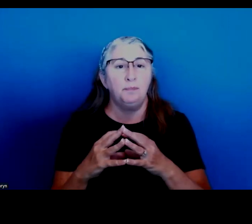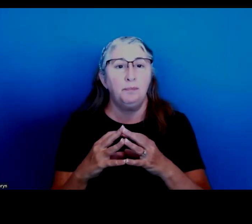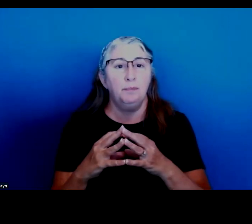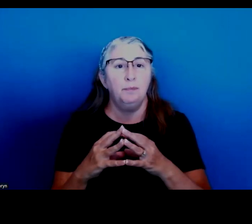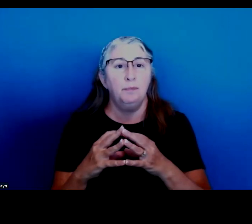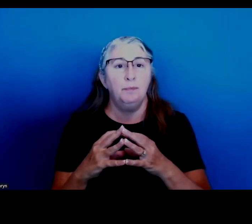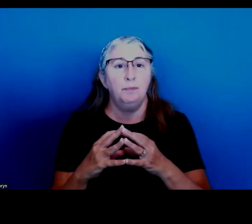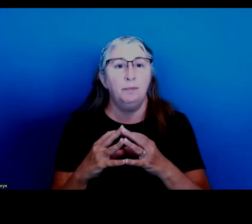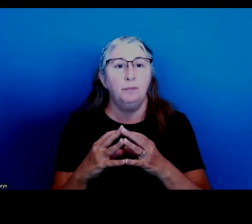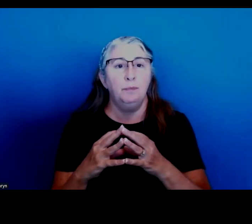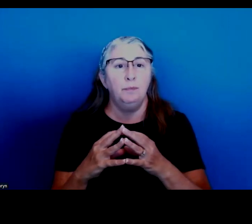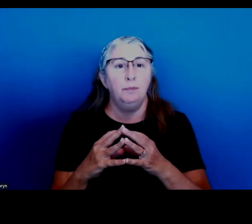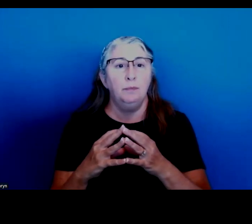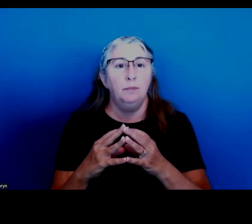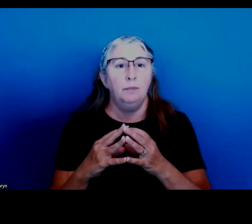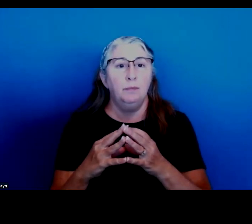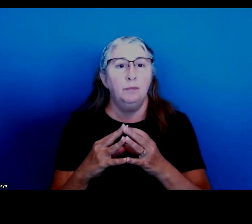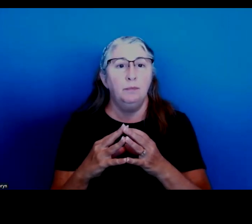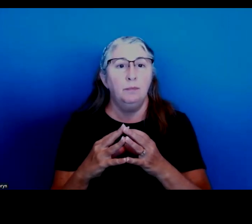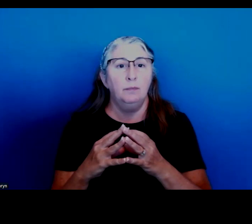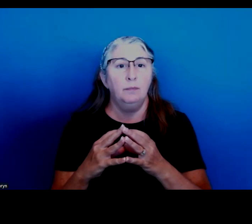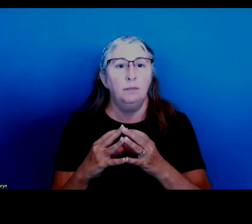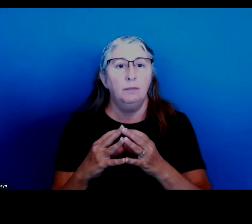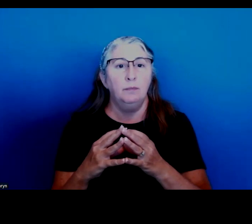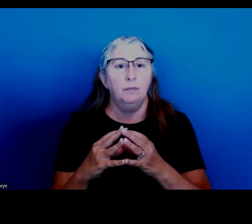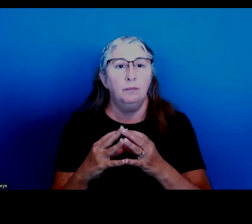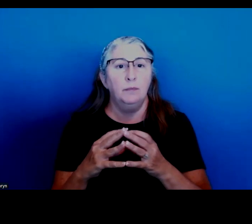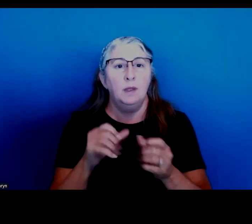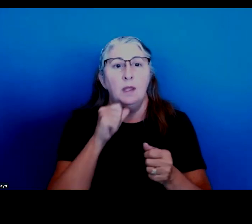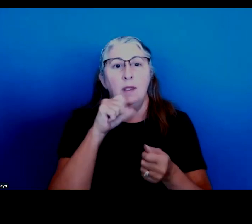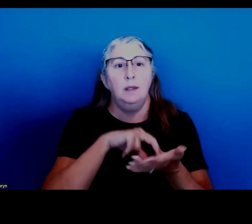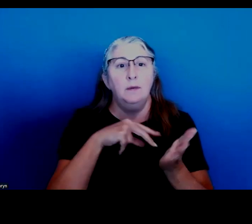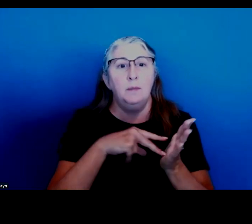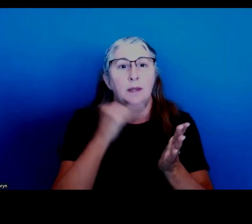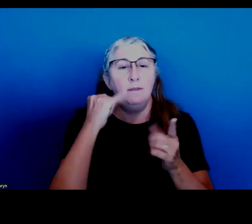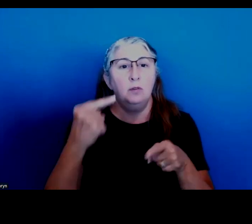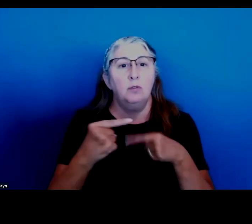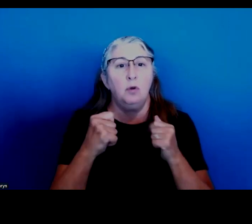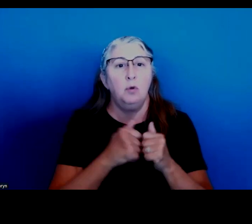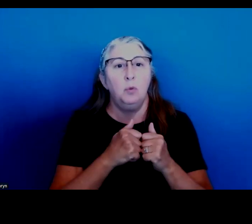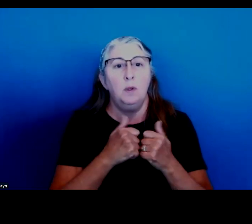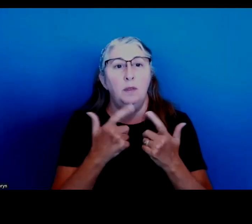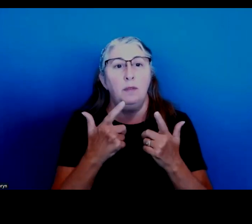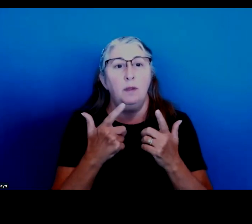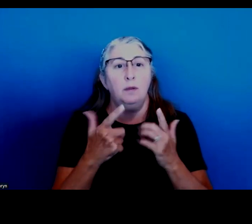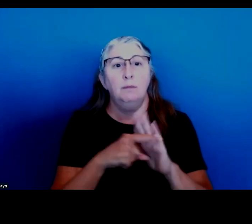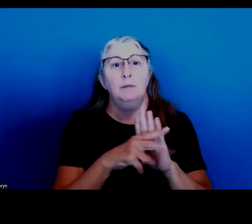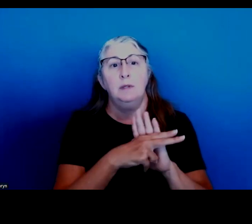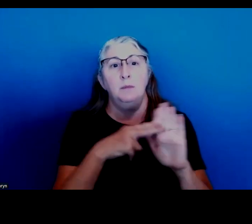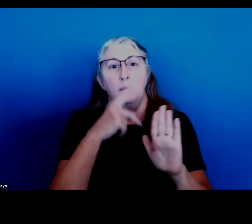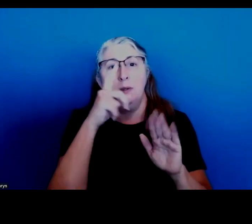This doesn't mean that when you've struggled with a lifelong stigma based on